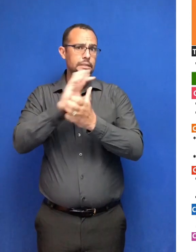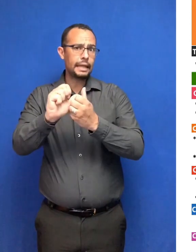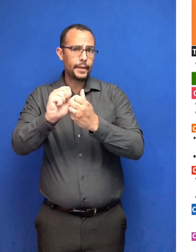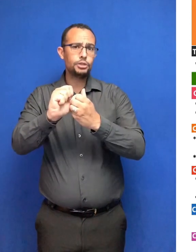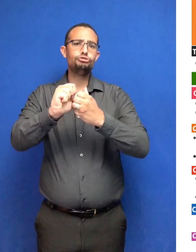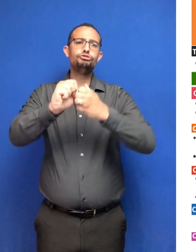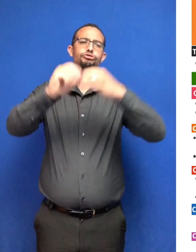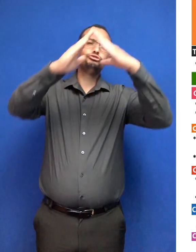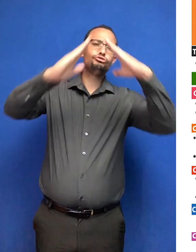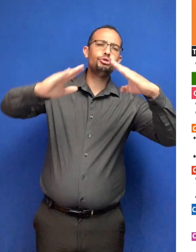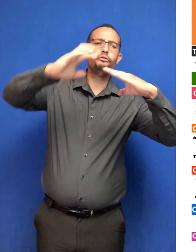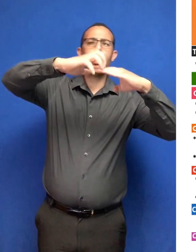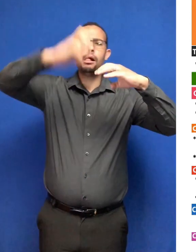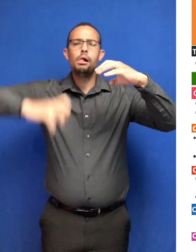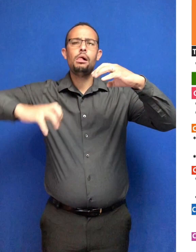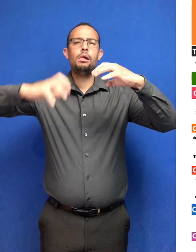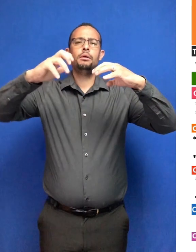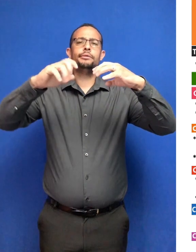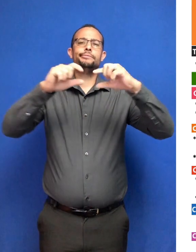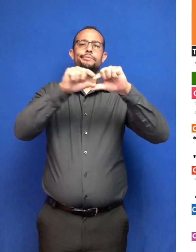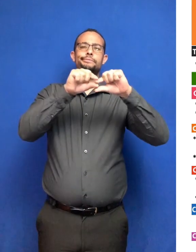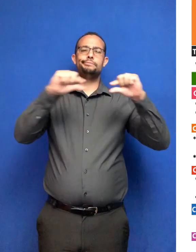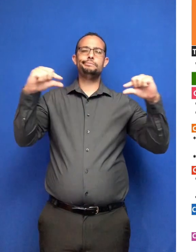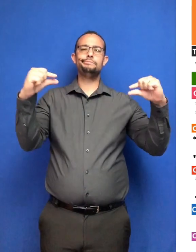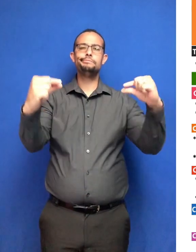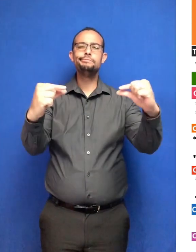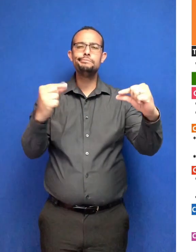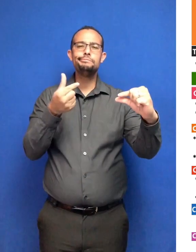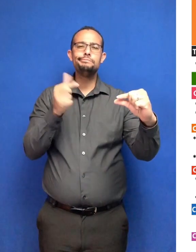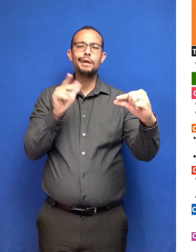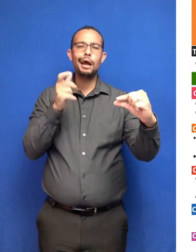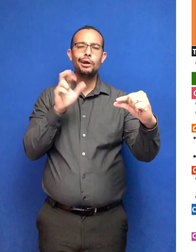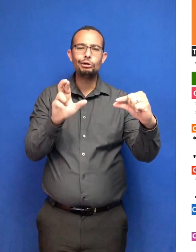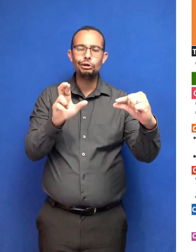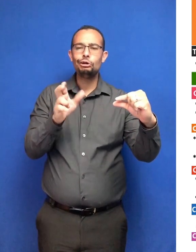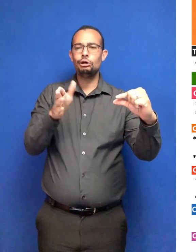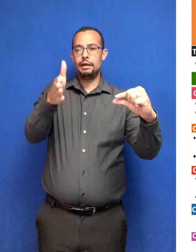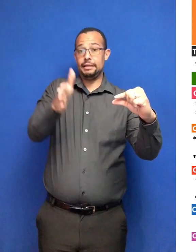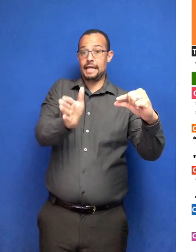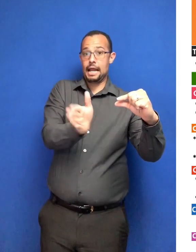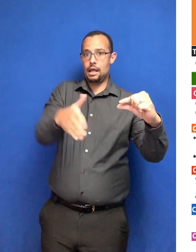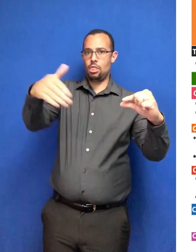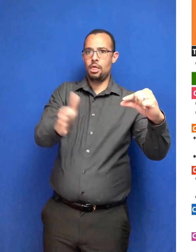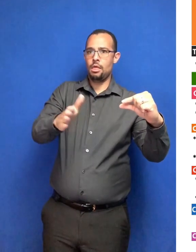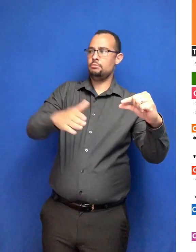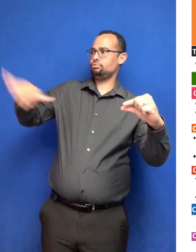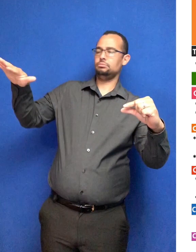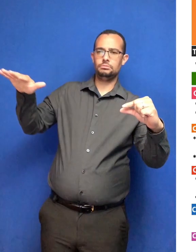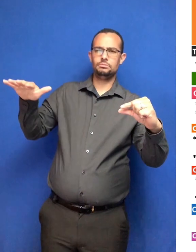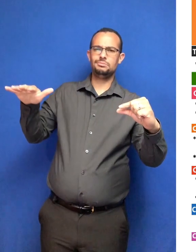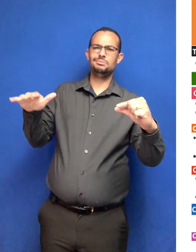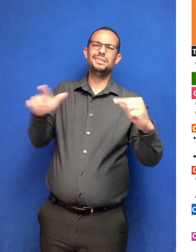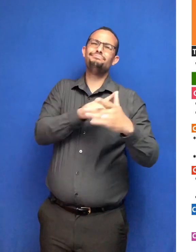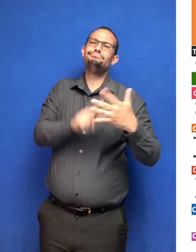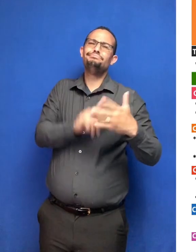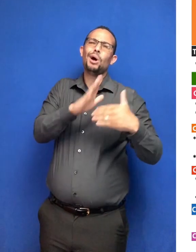gutters. And of course, in all of these, we would expect and be prepared for broken glass from windows